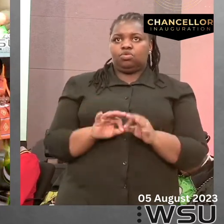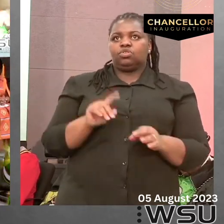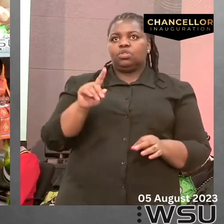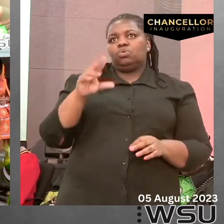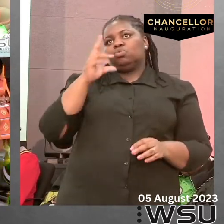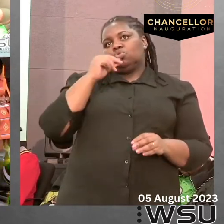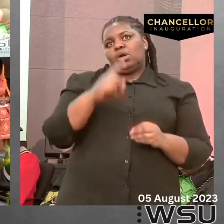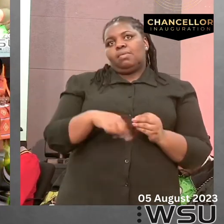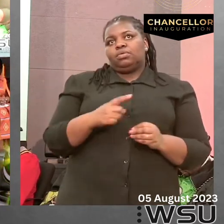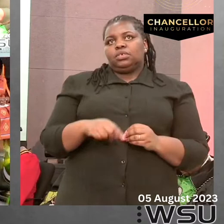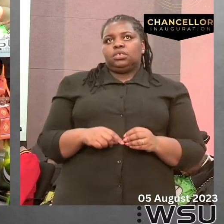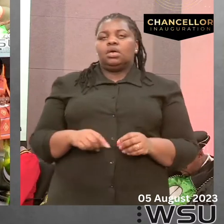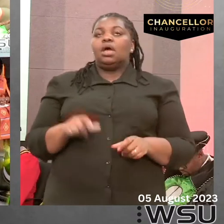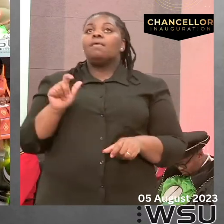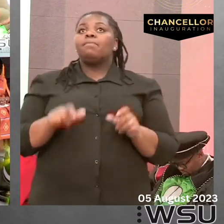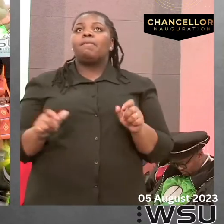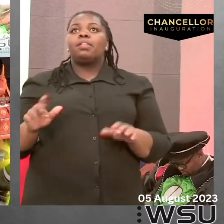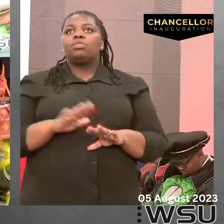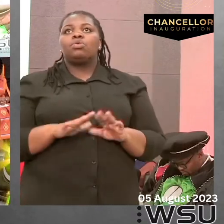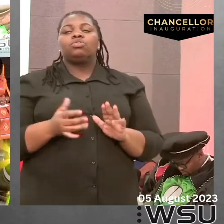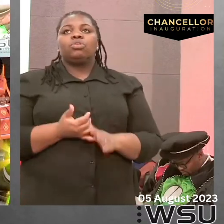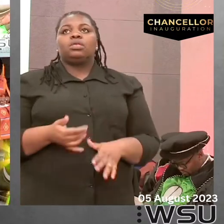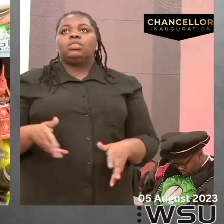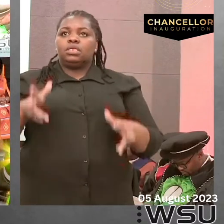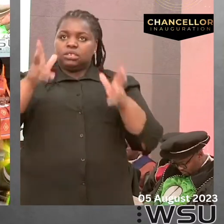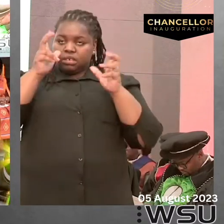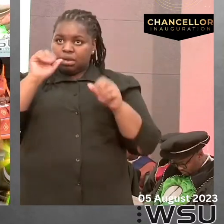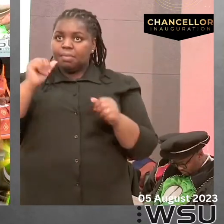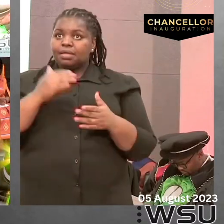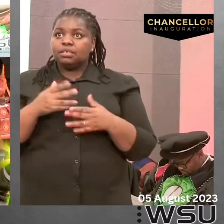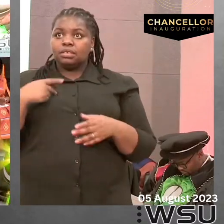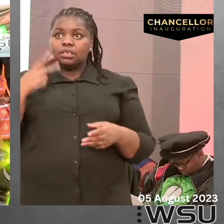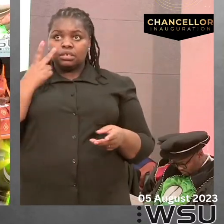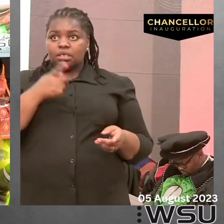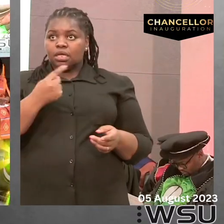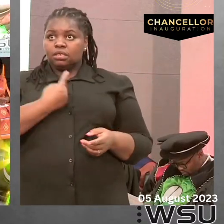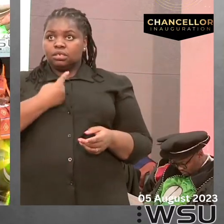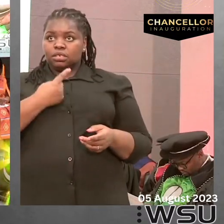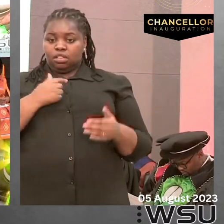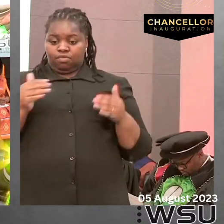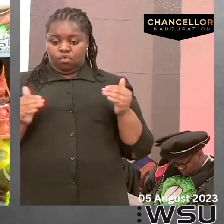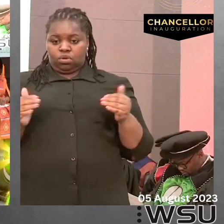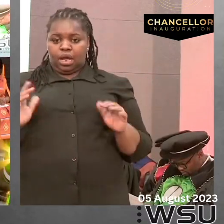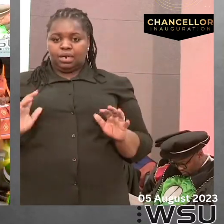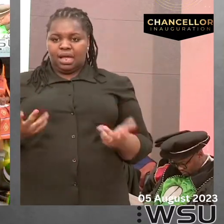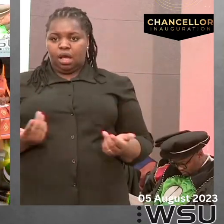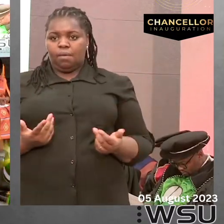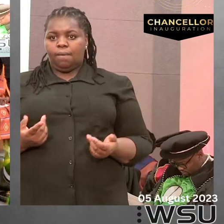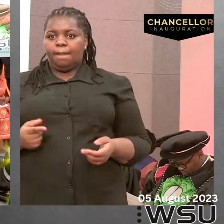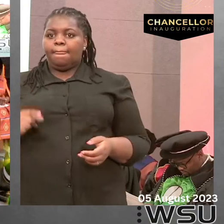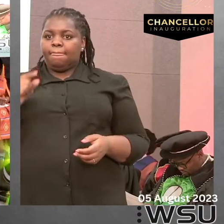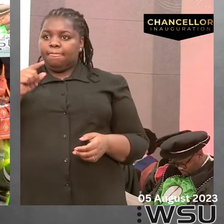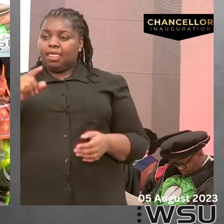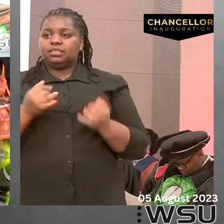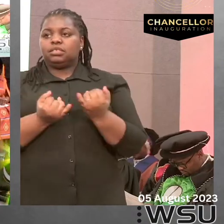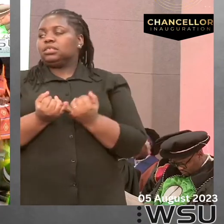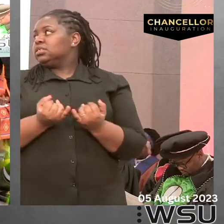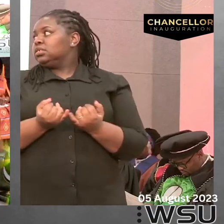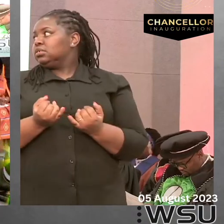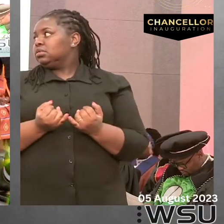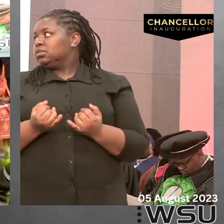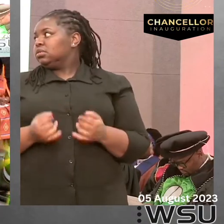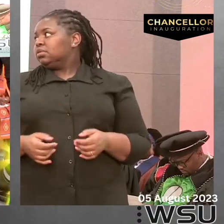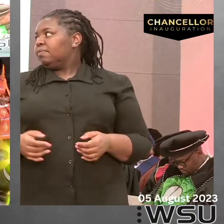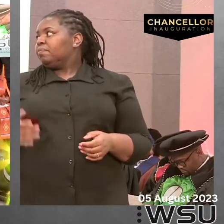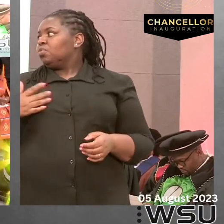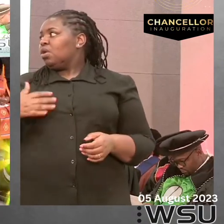about. People must not just listen to you, they must see how you conduct yourself. This is the test, this is the test. We're